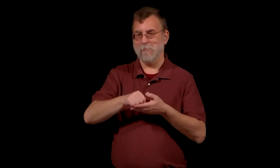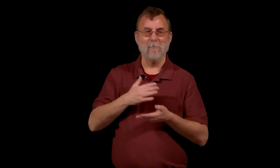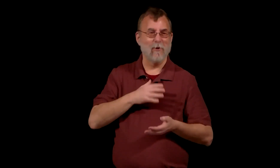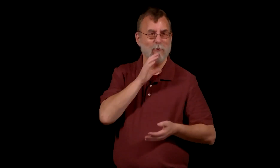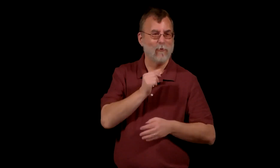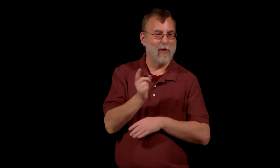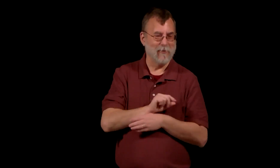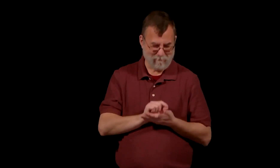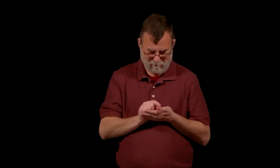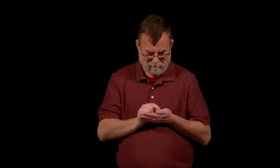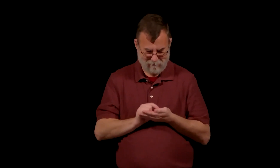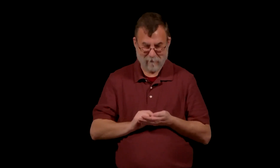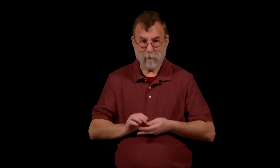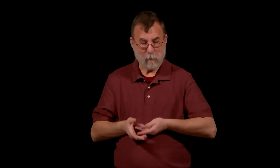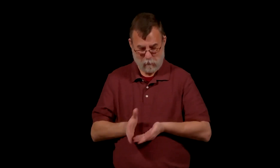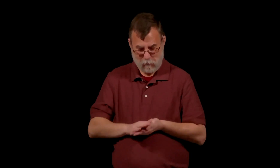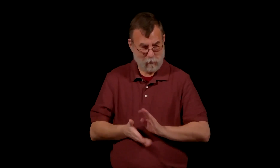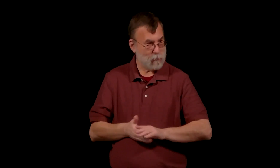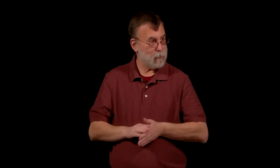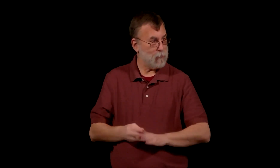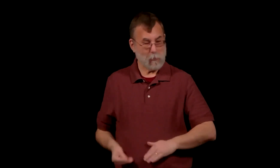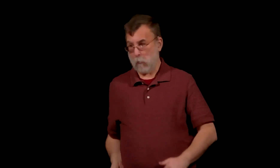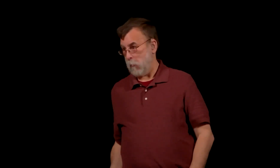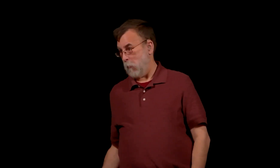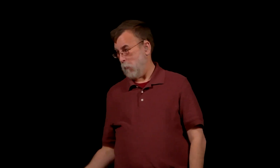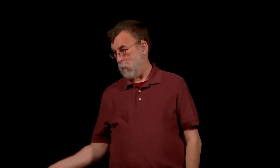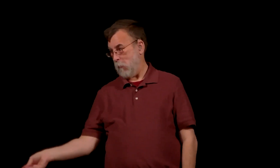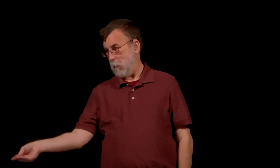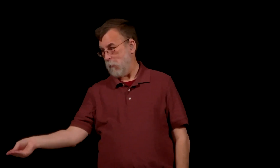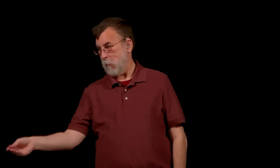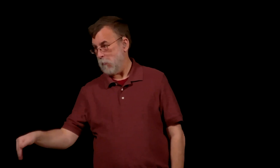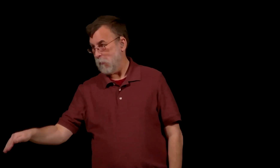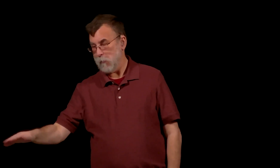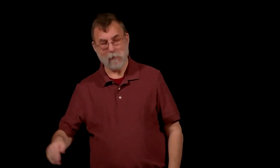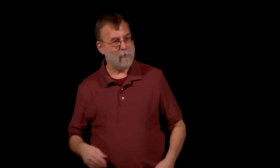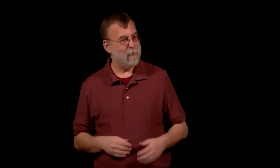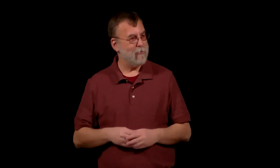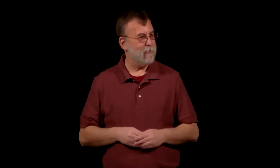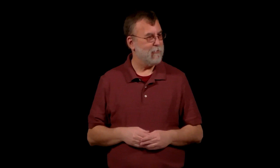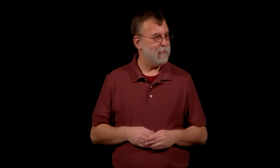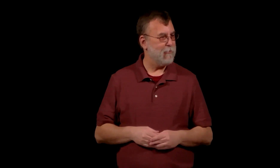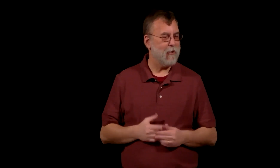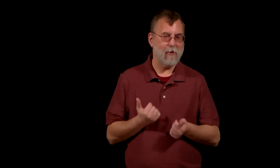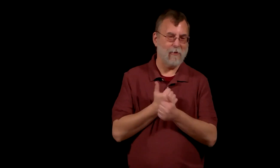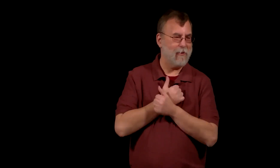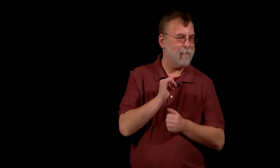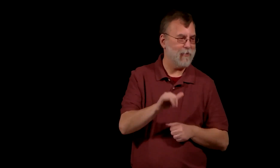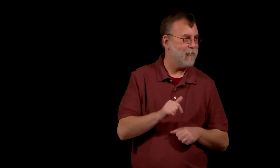a letter. That's my way. Write a letter, send it. To share that love.